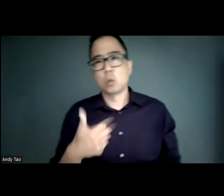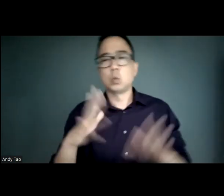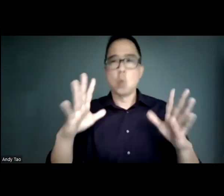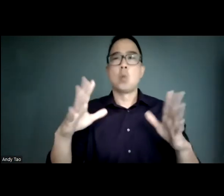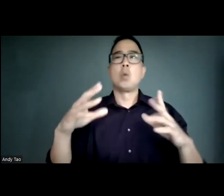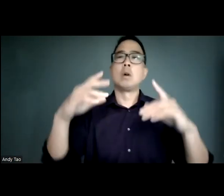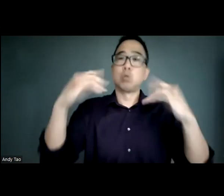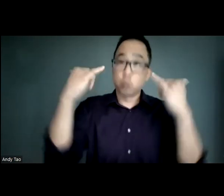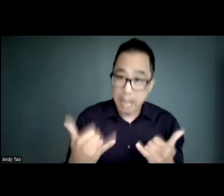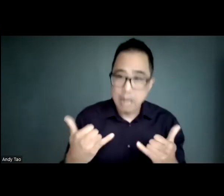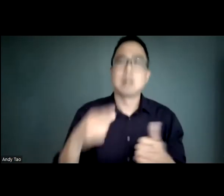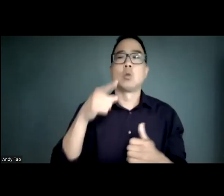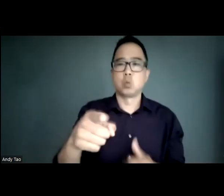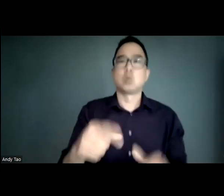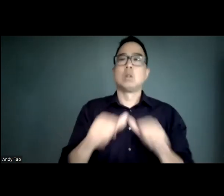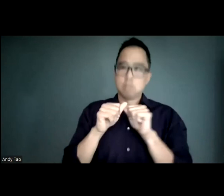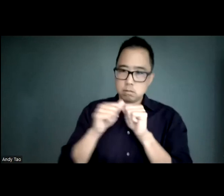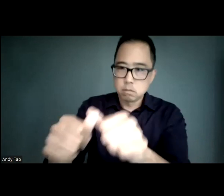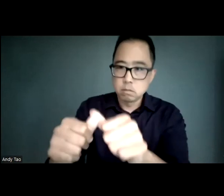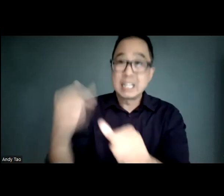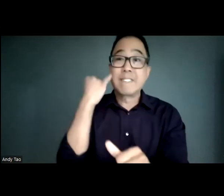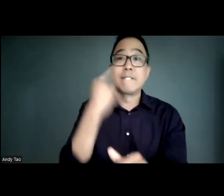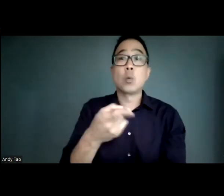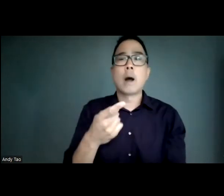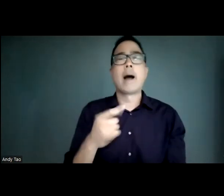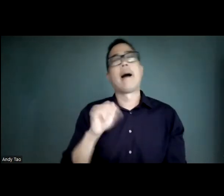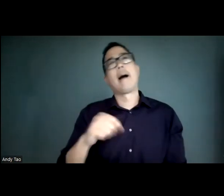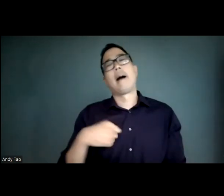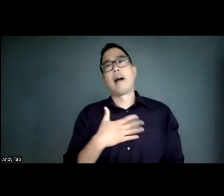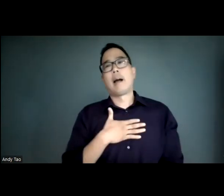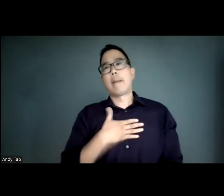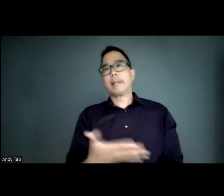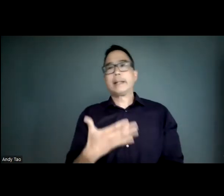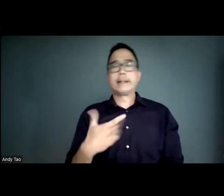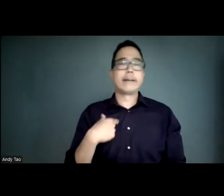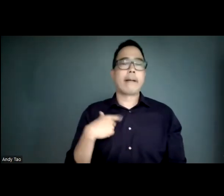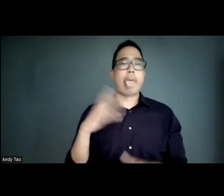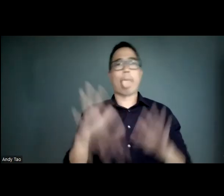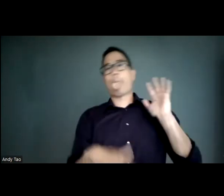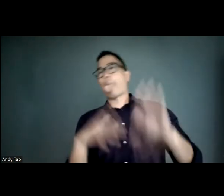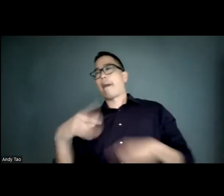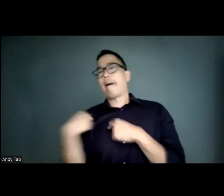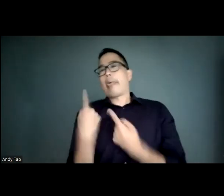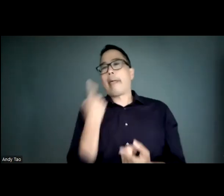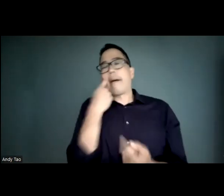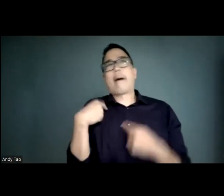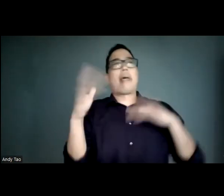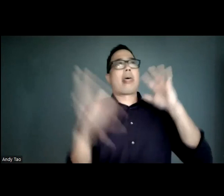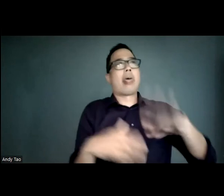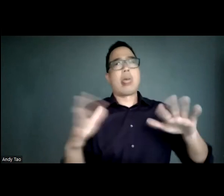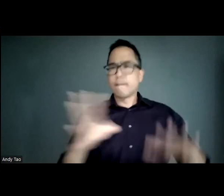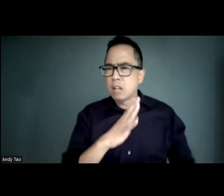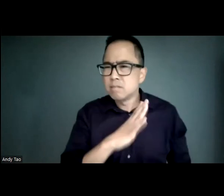will help prepare us for the future and tomorrow. So stay with this.